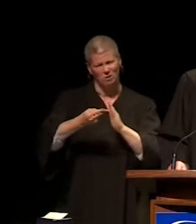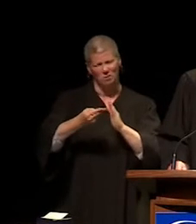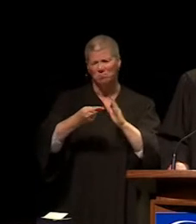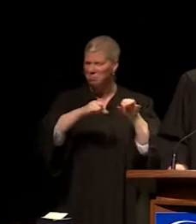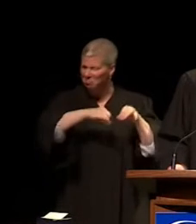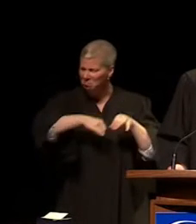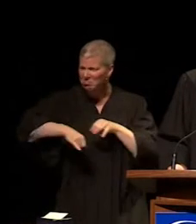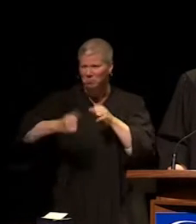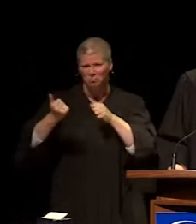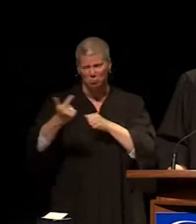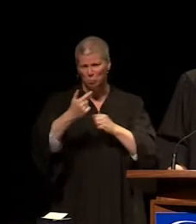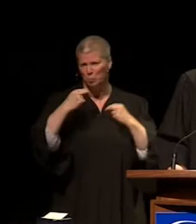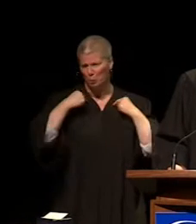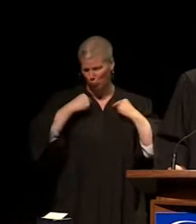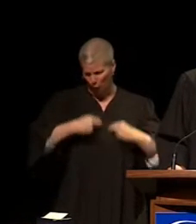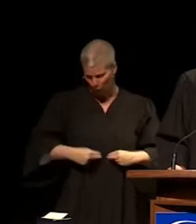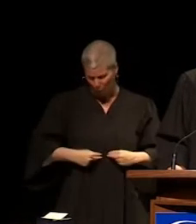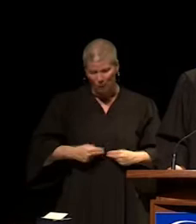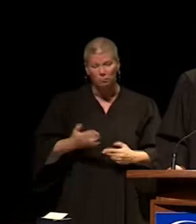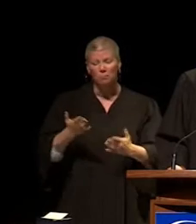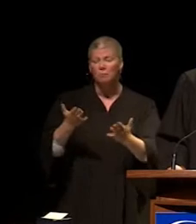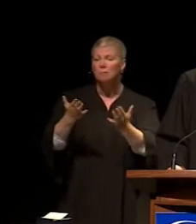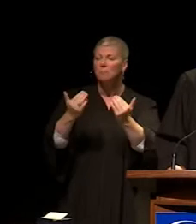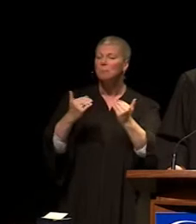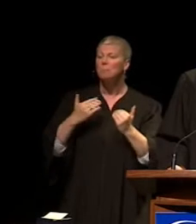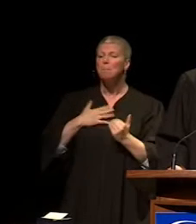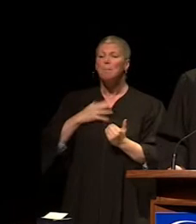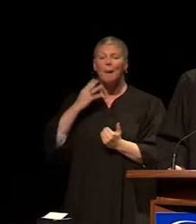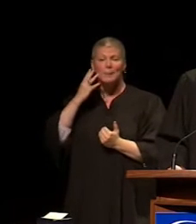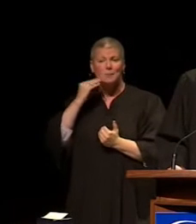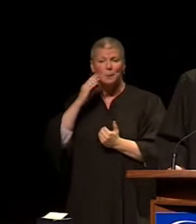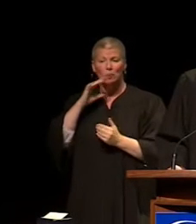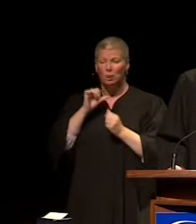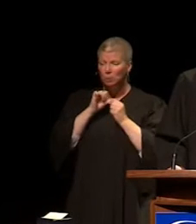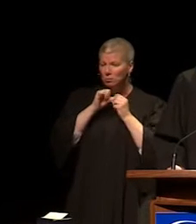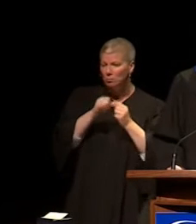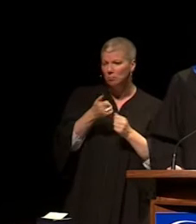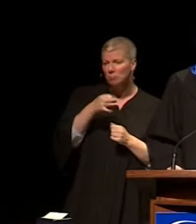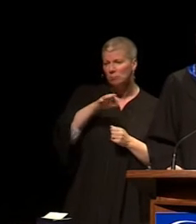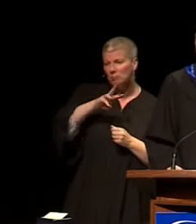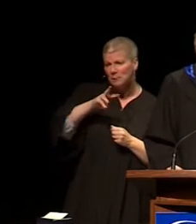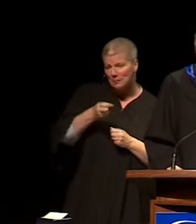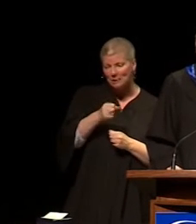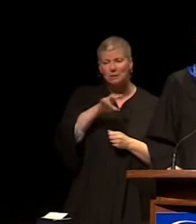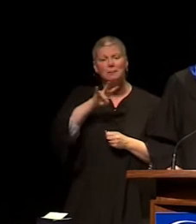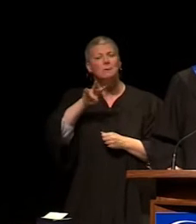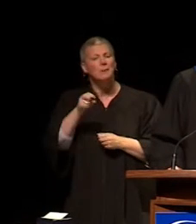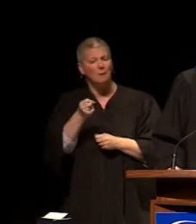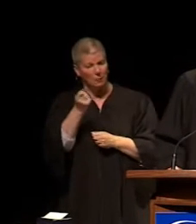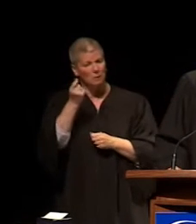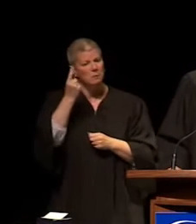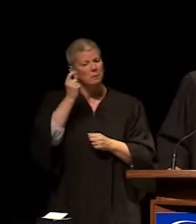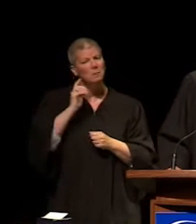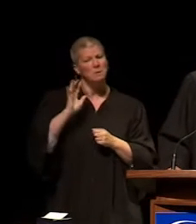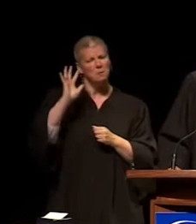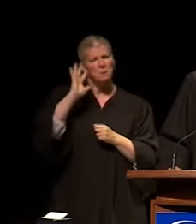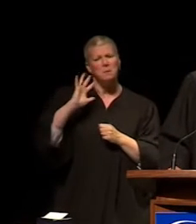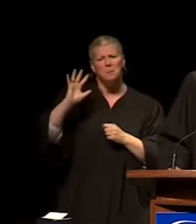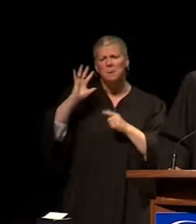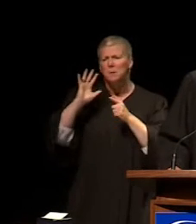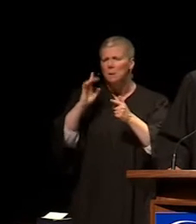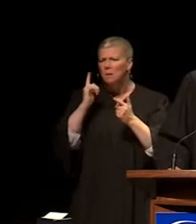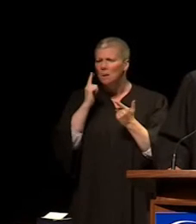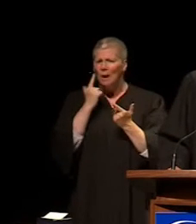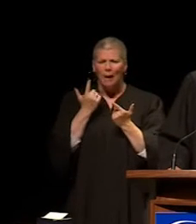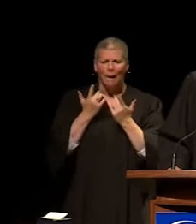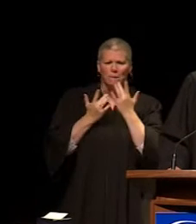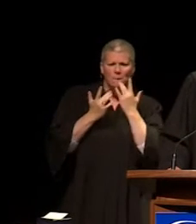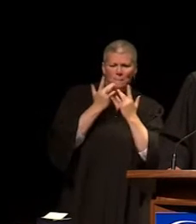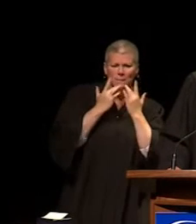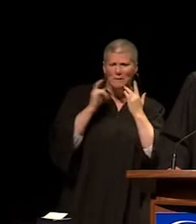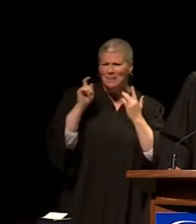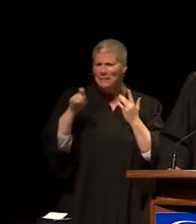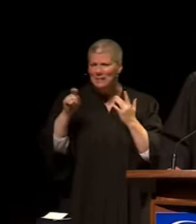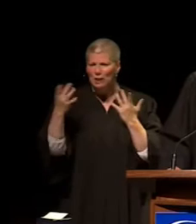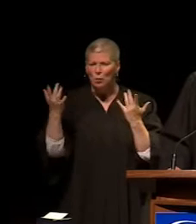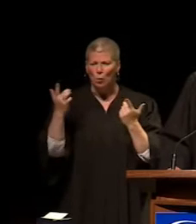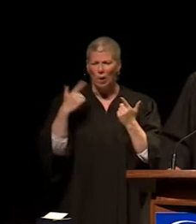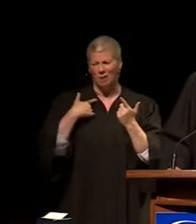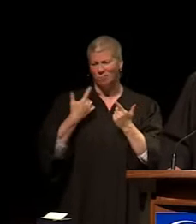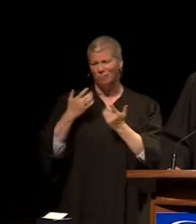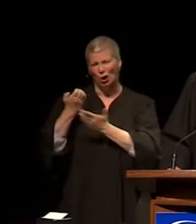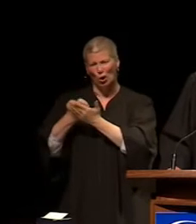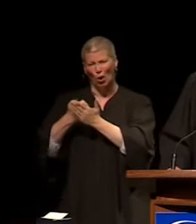Continuing with my experience through the 60s and early 70s, because of the need for affordable rental housing during a weak